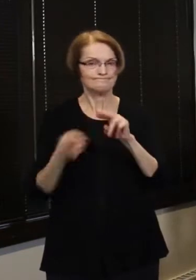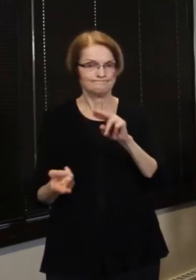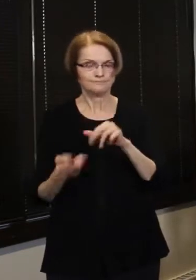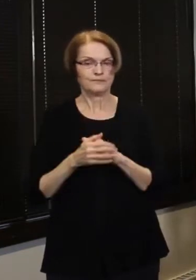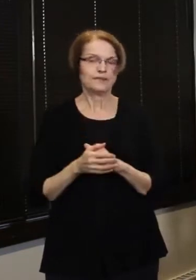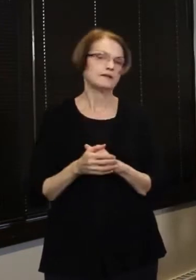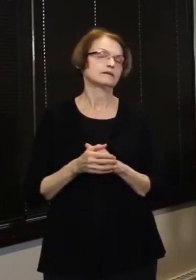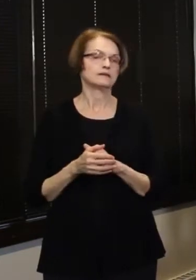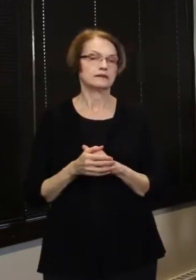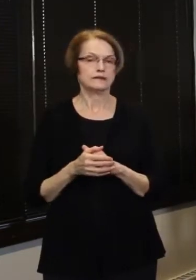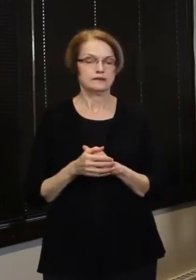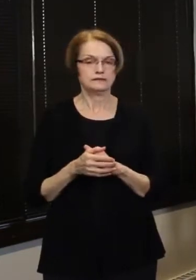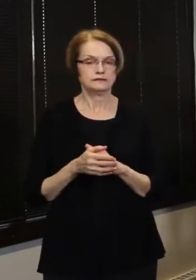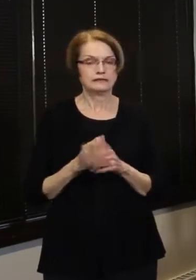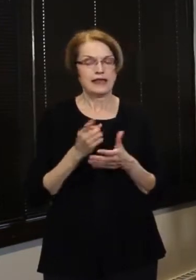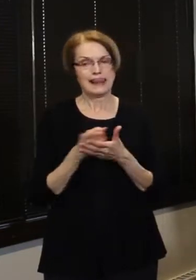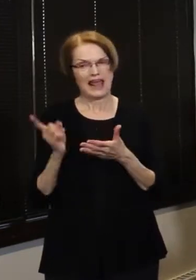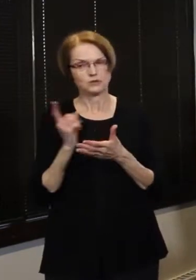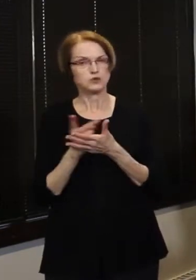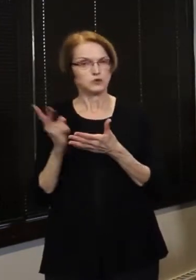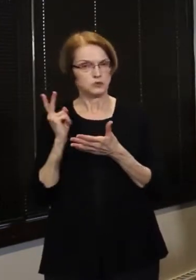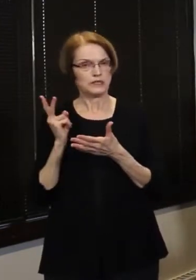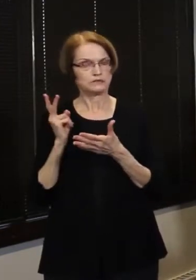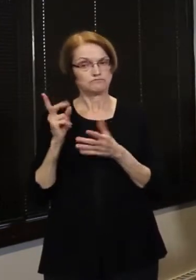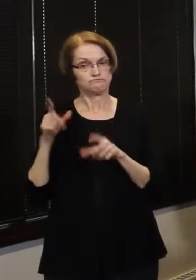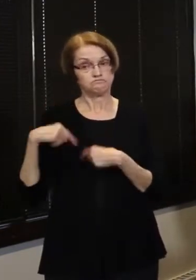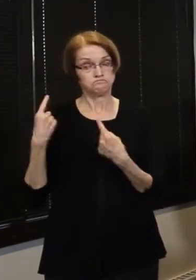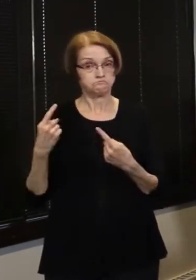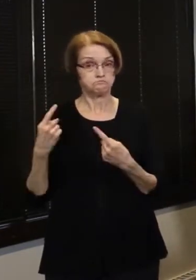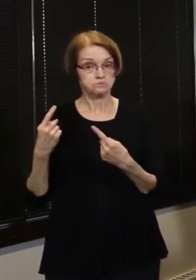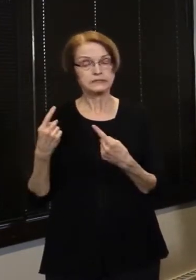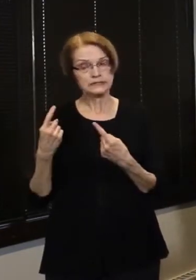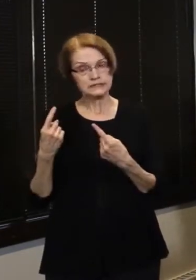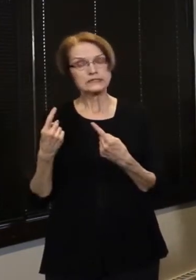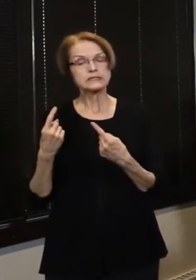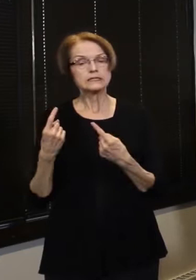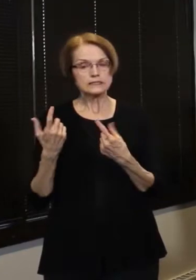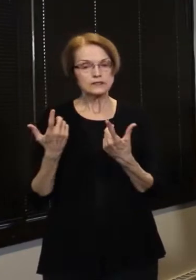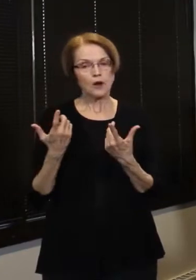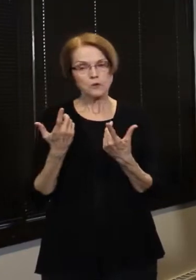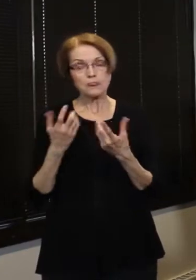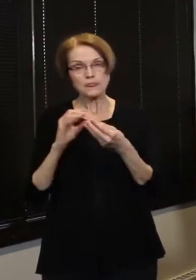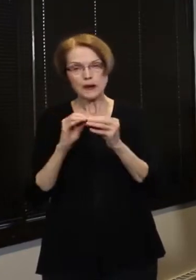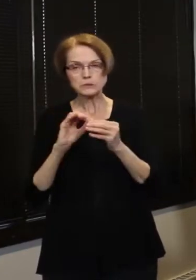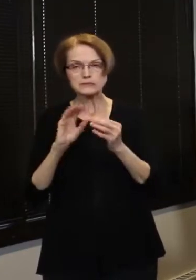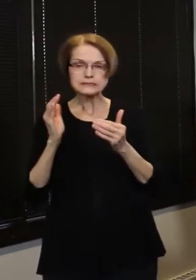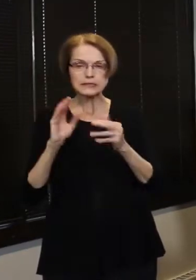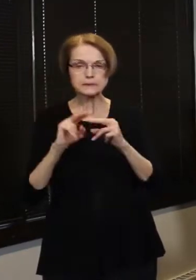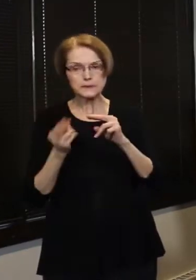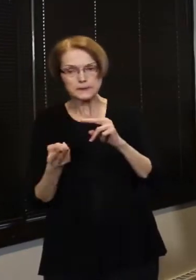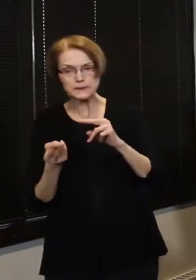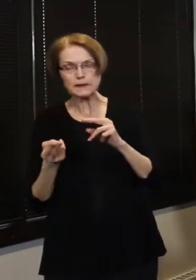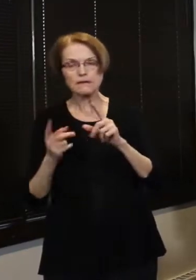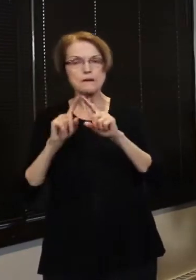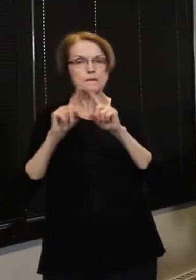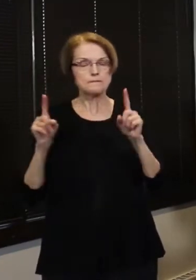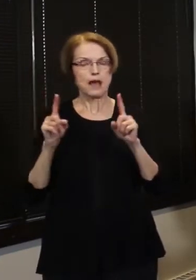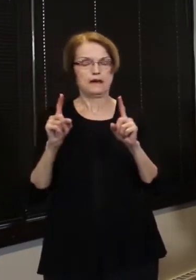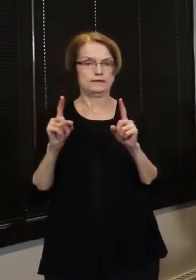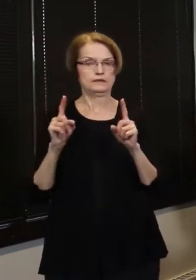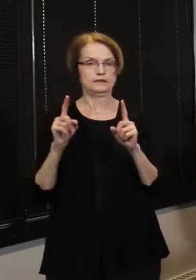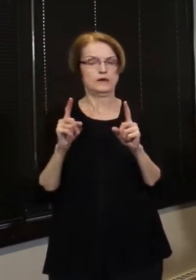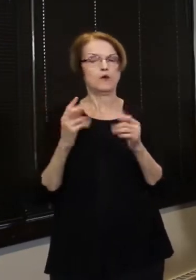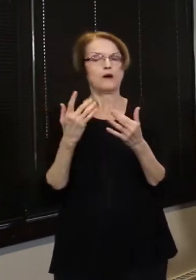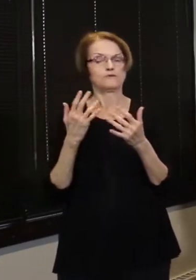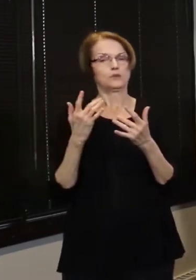So over the last week or so, we're seeing some softening of the data, but we really need to see what is